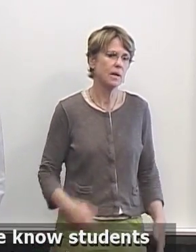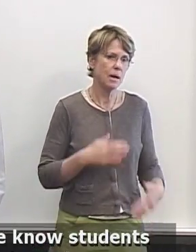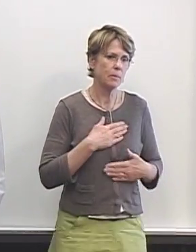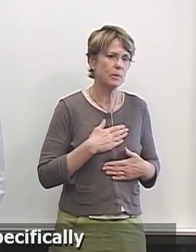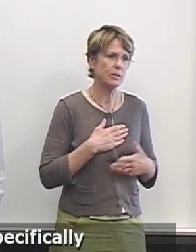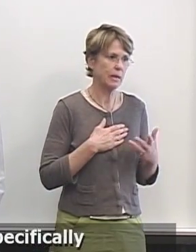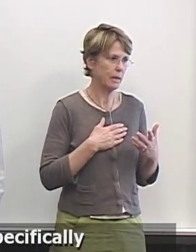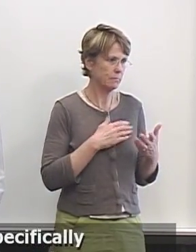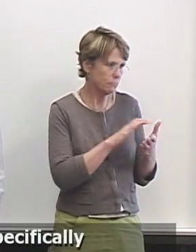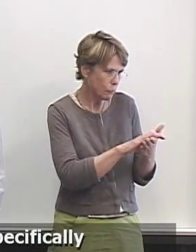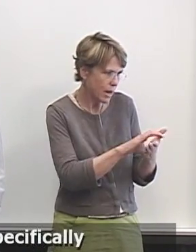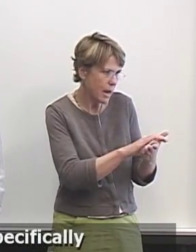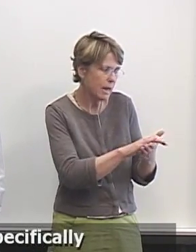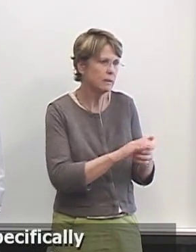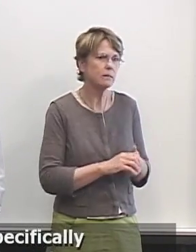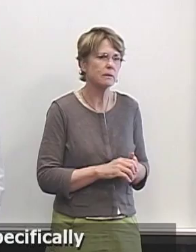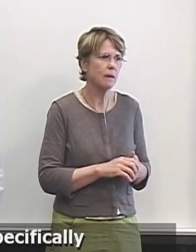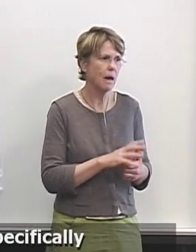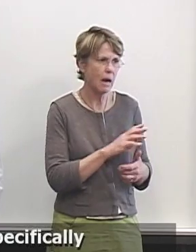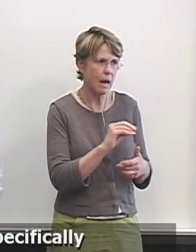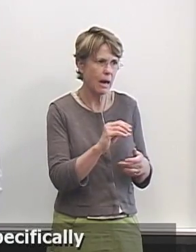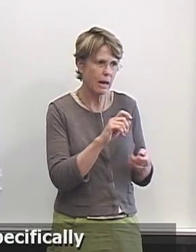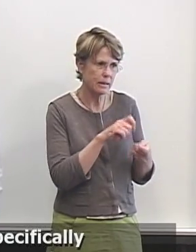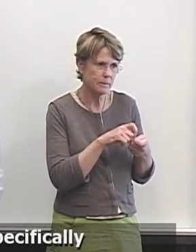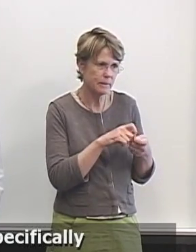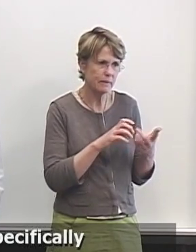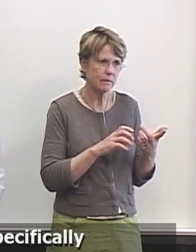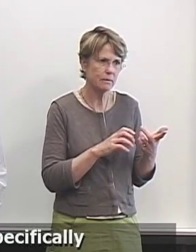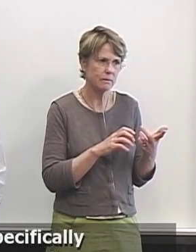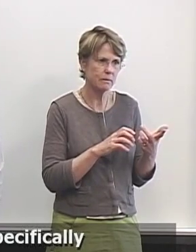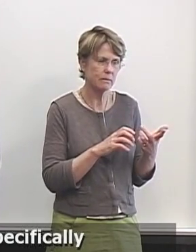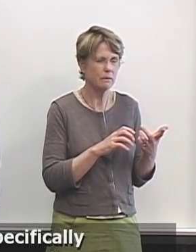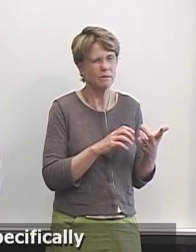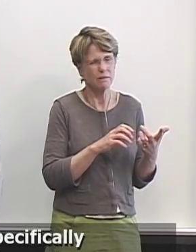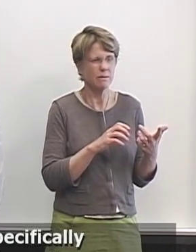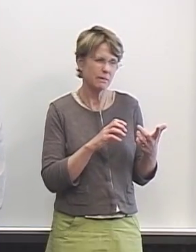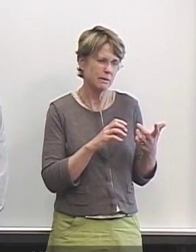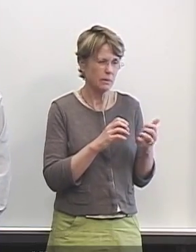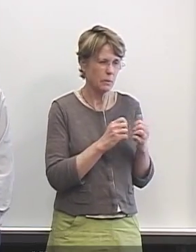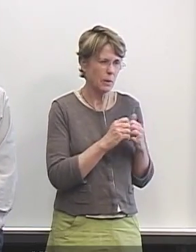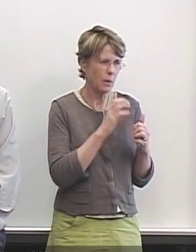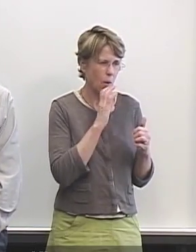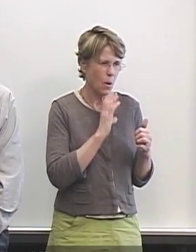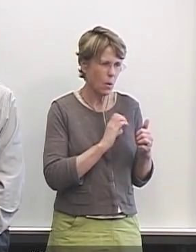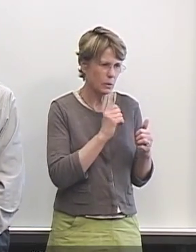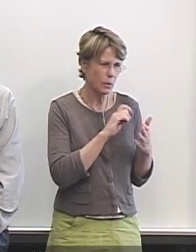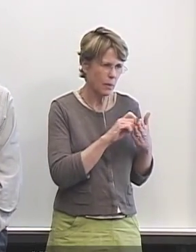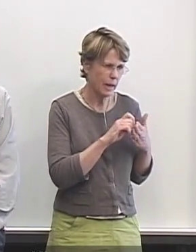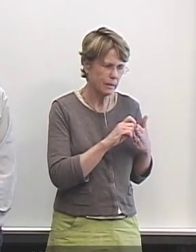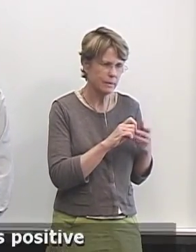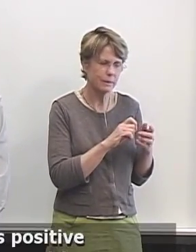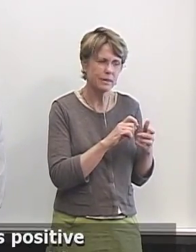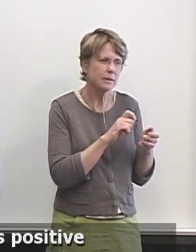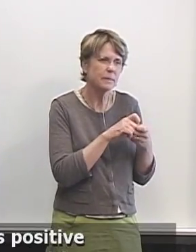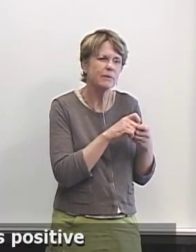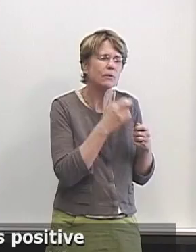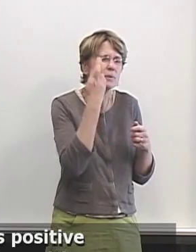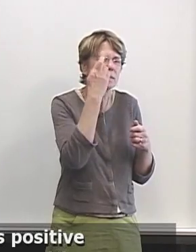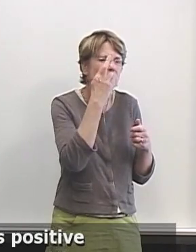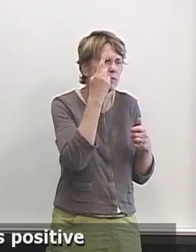appreciate praise, and specifically with older writers, praise with specific reasons. What